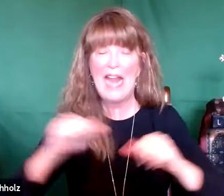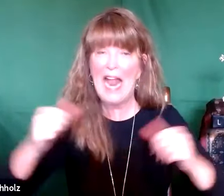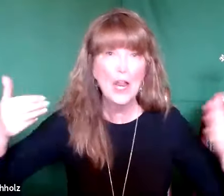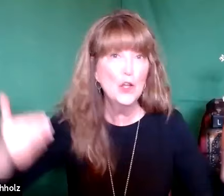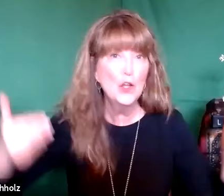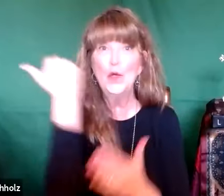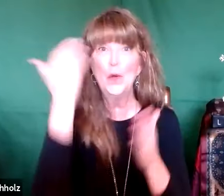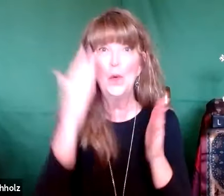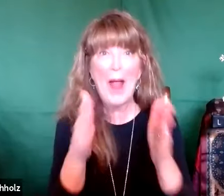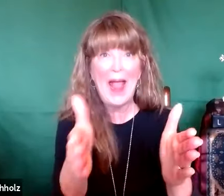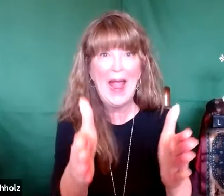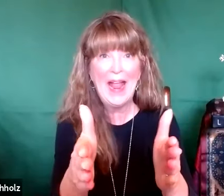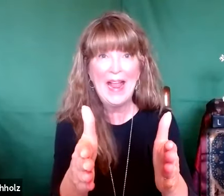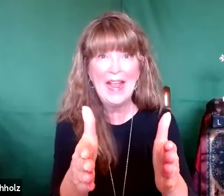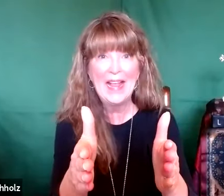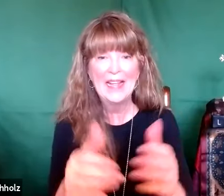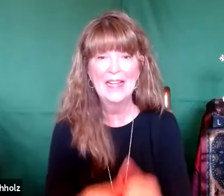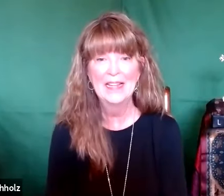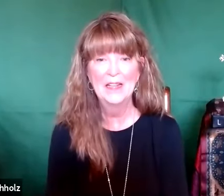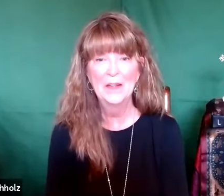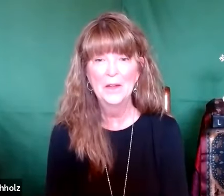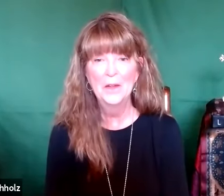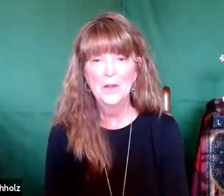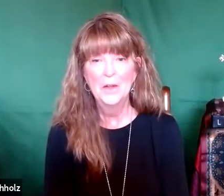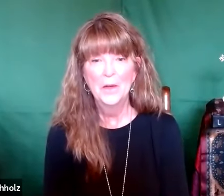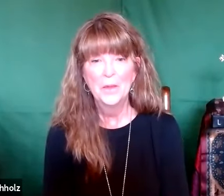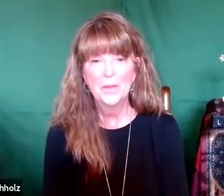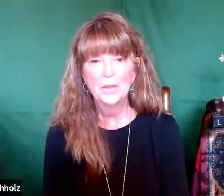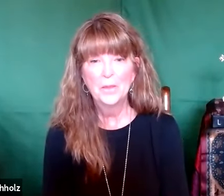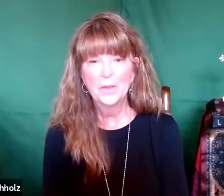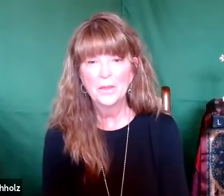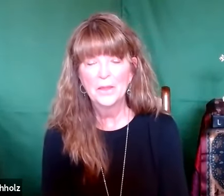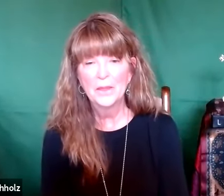Jesus crucified in a brand new way.